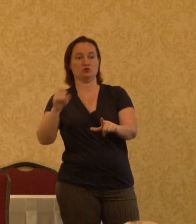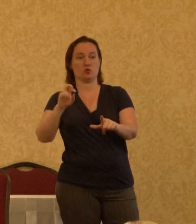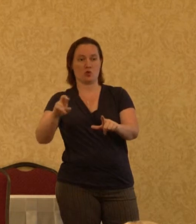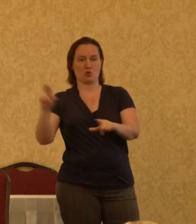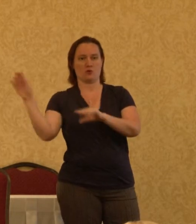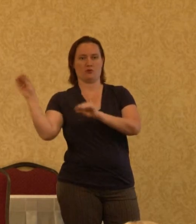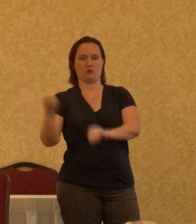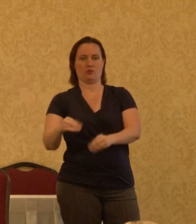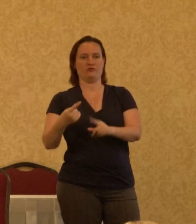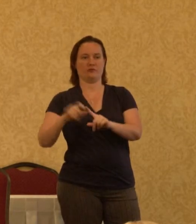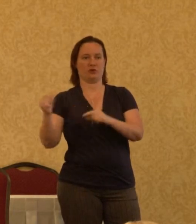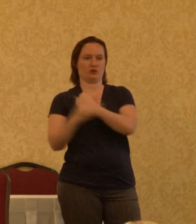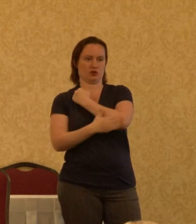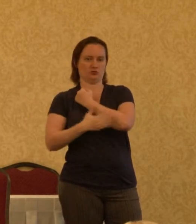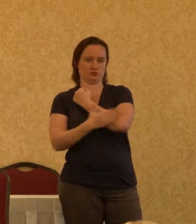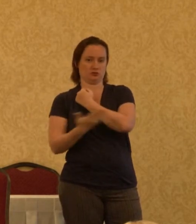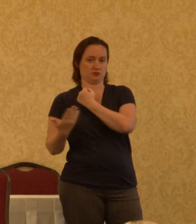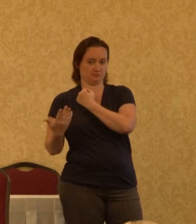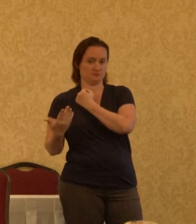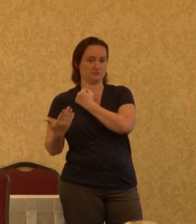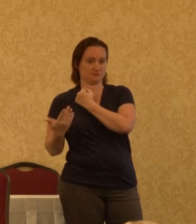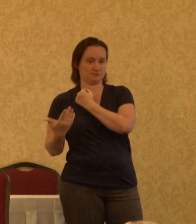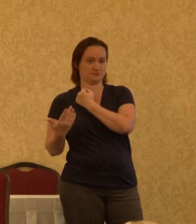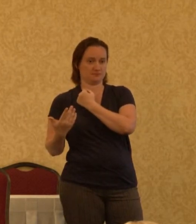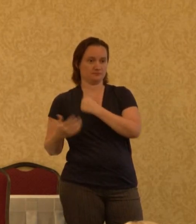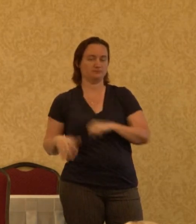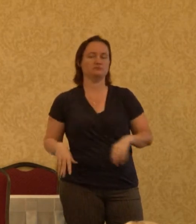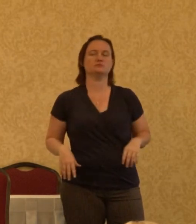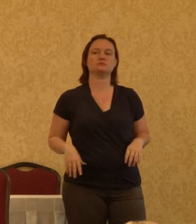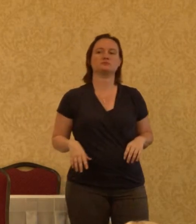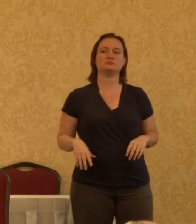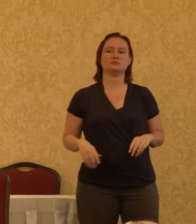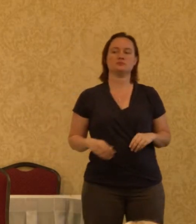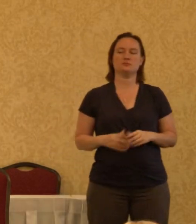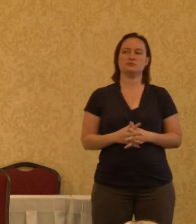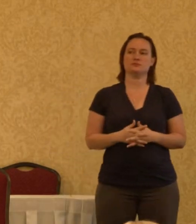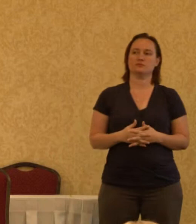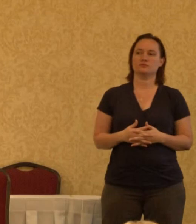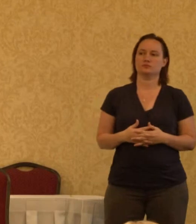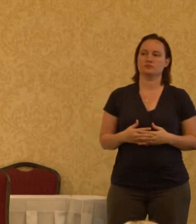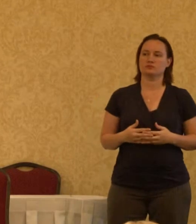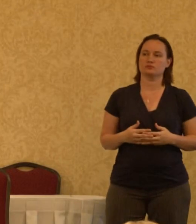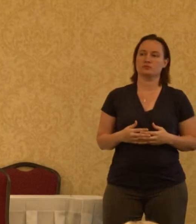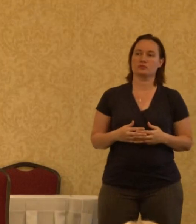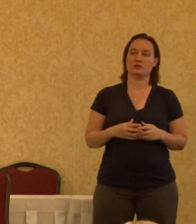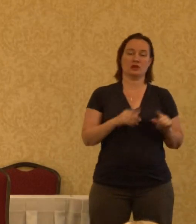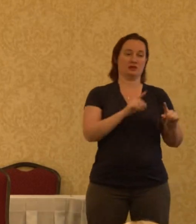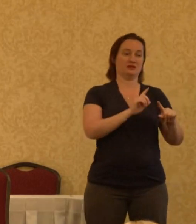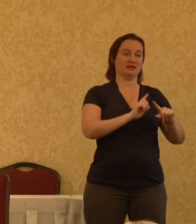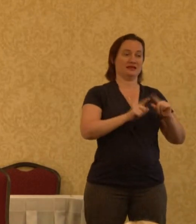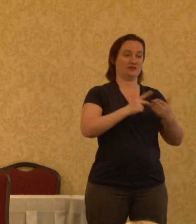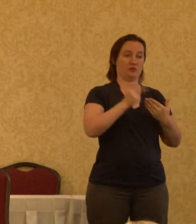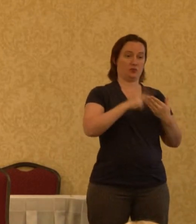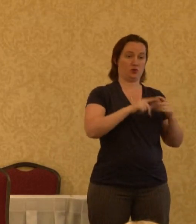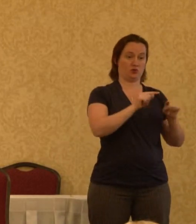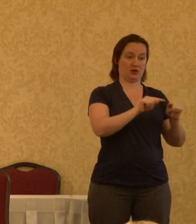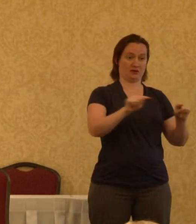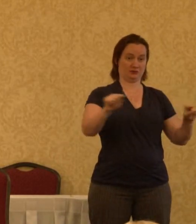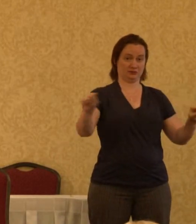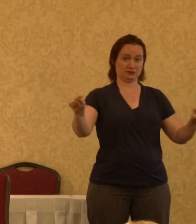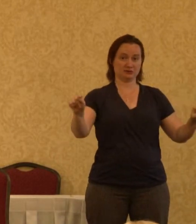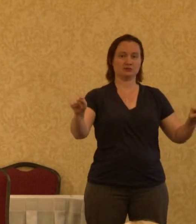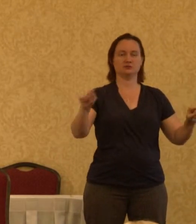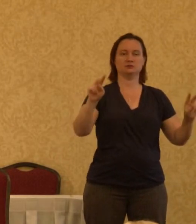immigrant. Just to explain this briefly, in these programs that